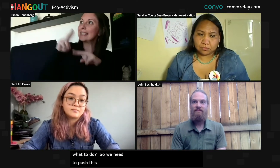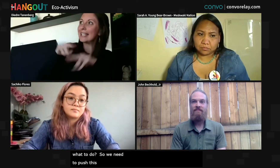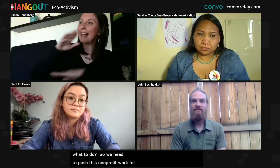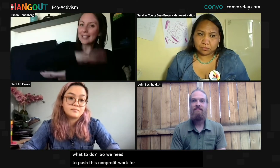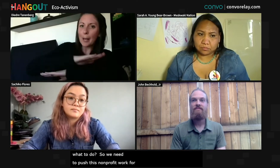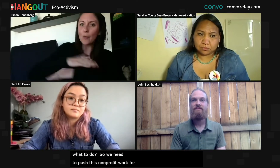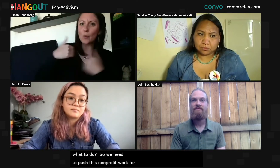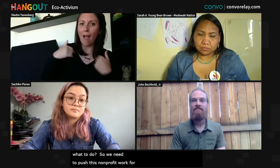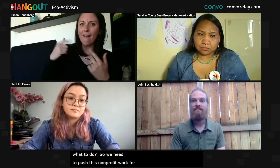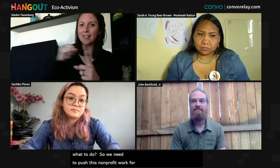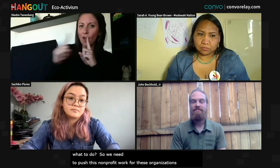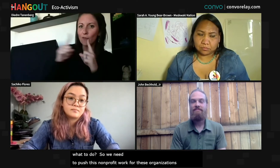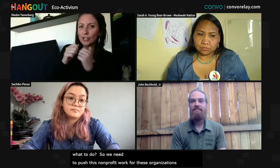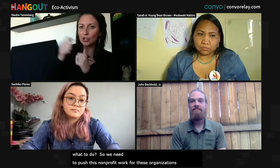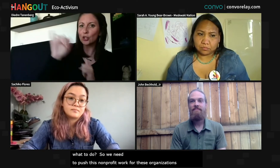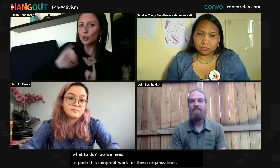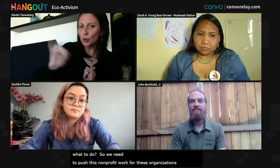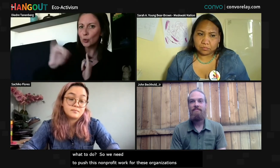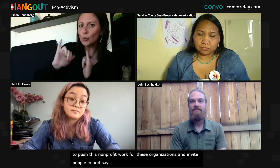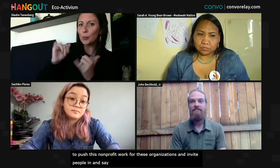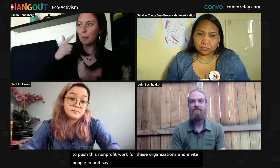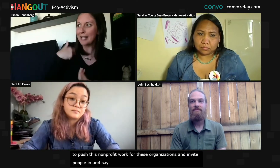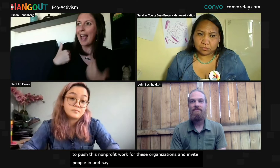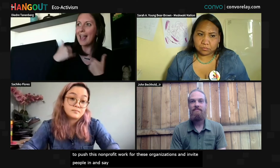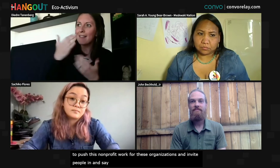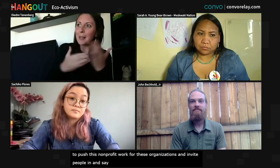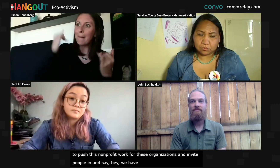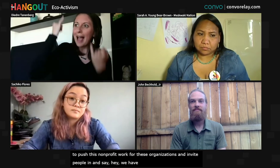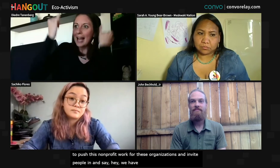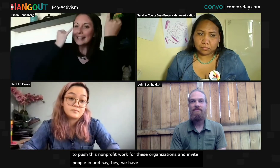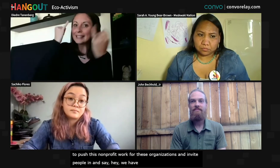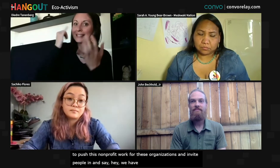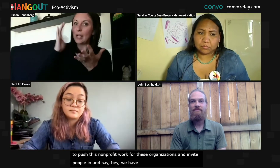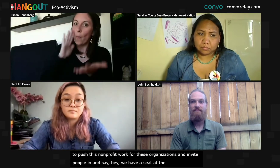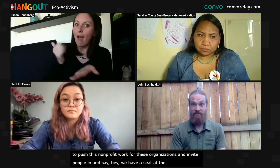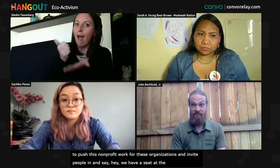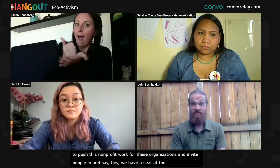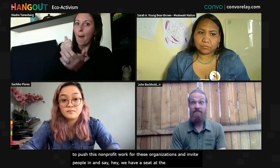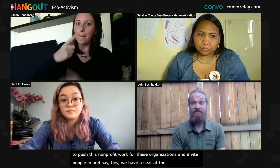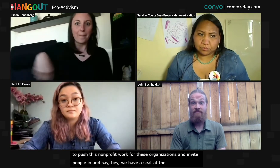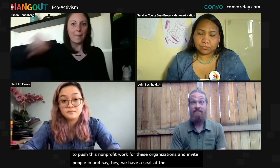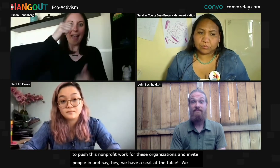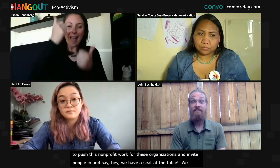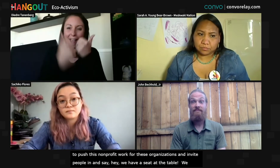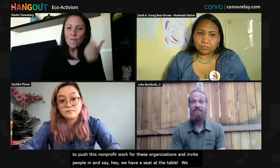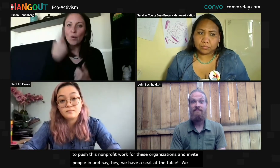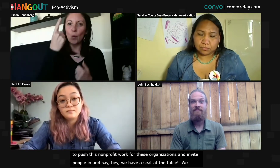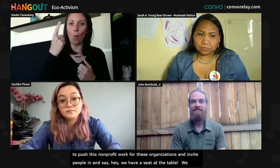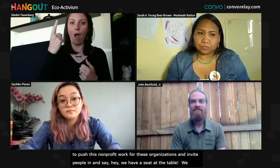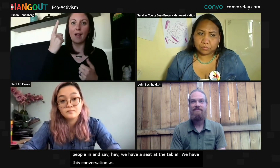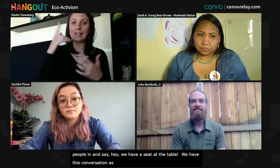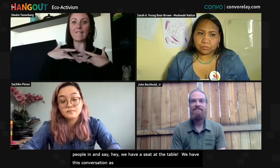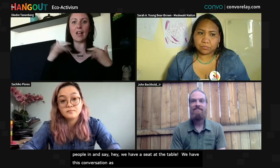invite people in and say, hey, we have a seat at the table. We have this conversation as well. And we're going to have ideas as well to help,